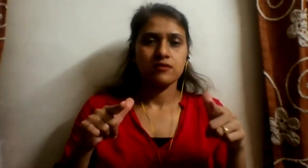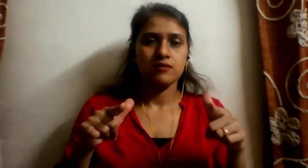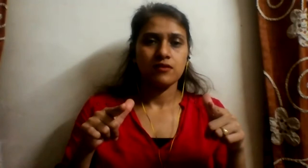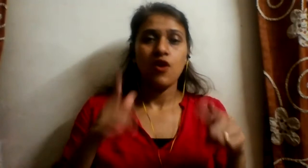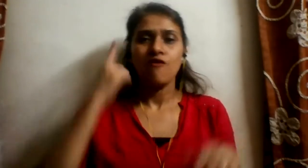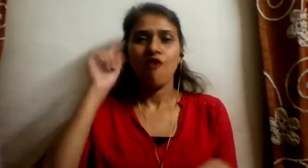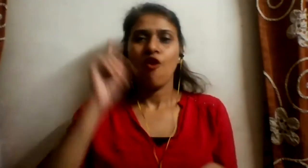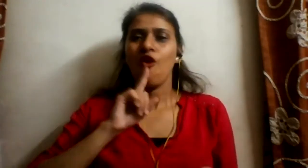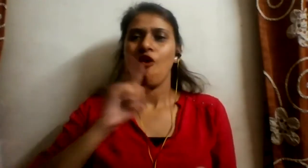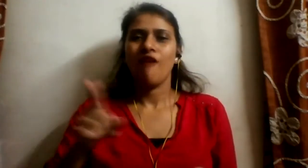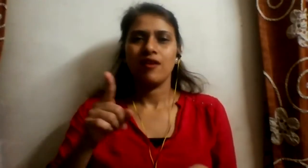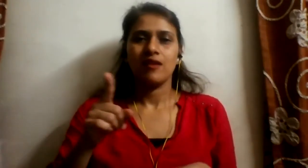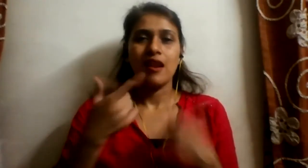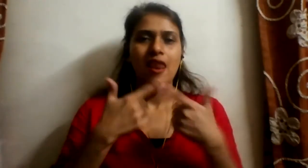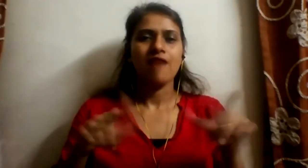How do you refer to persons with disabilities?